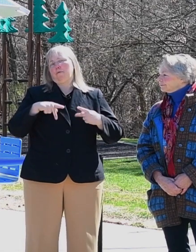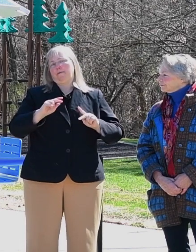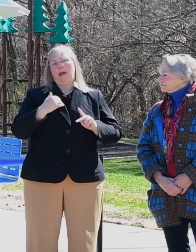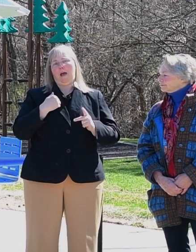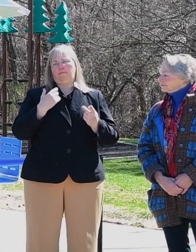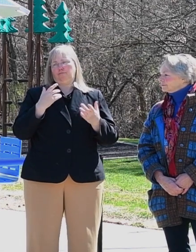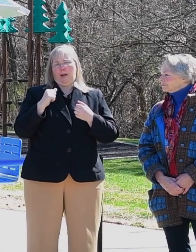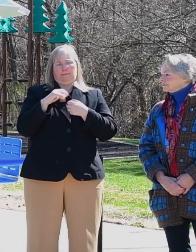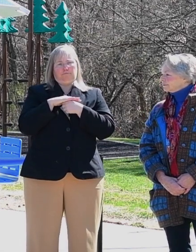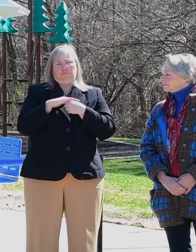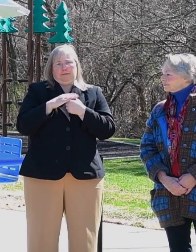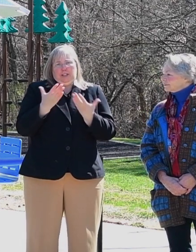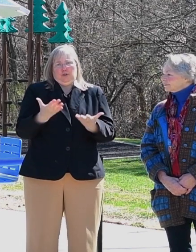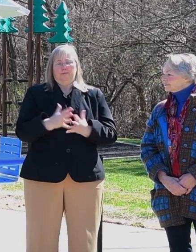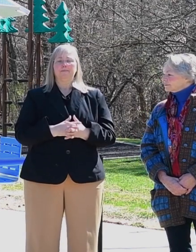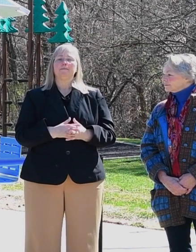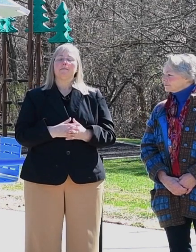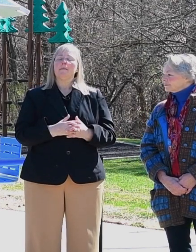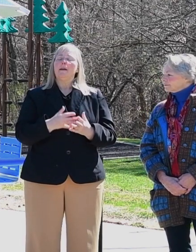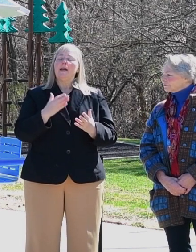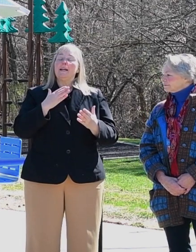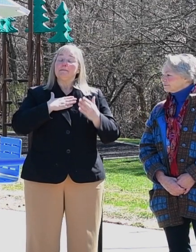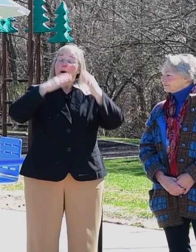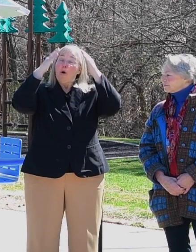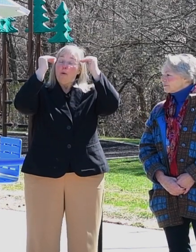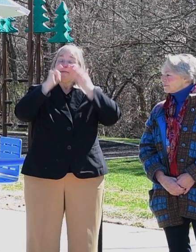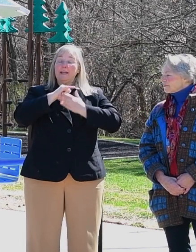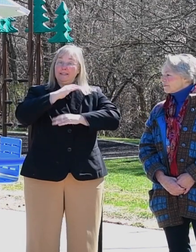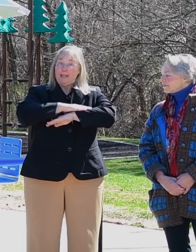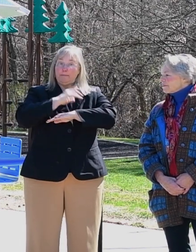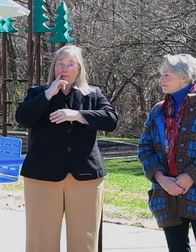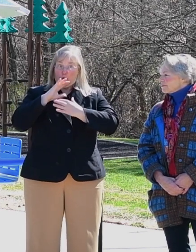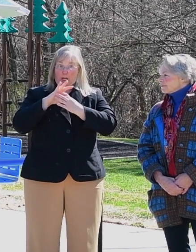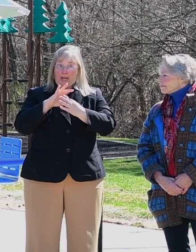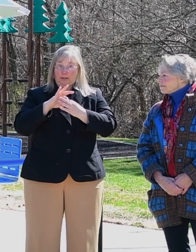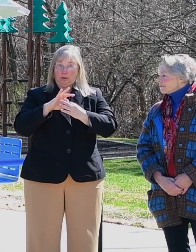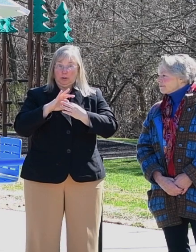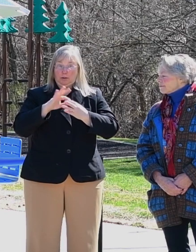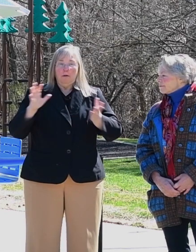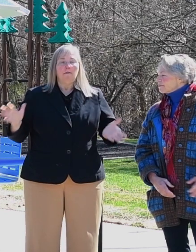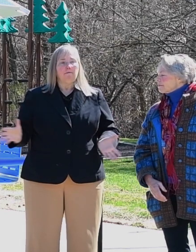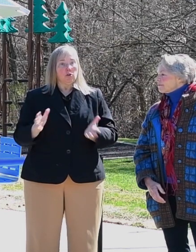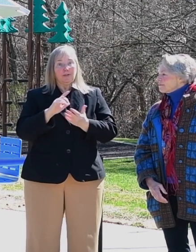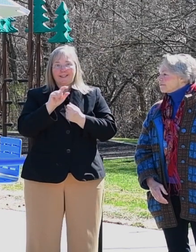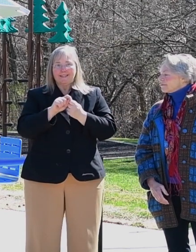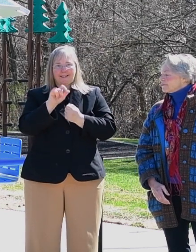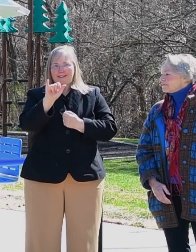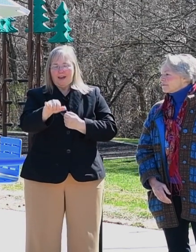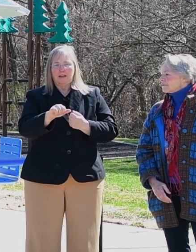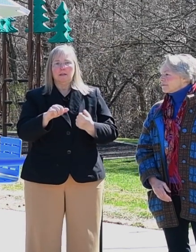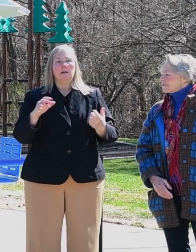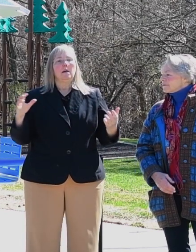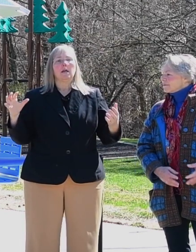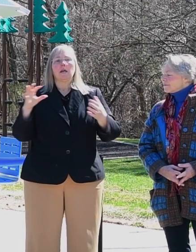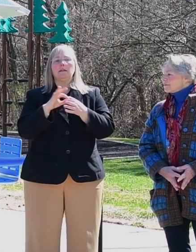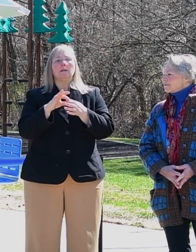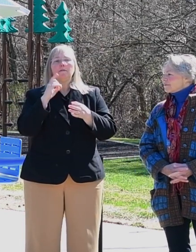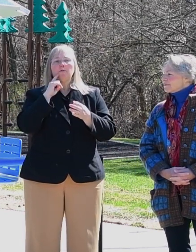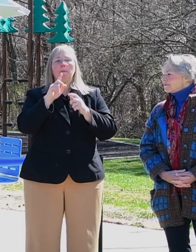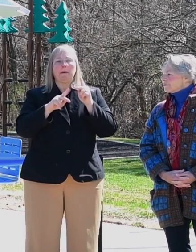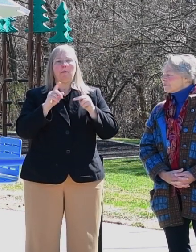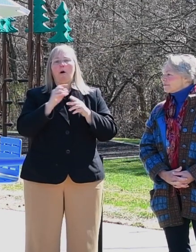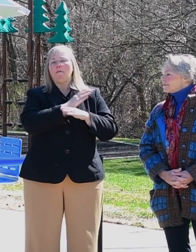our backyards. It's my hope that the Tables for Connection foster just that, connection for people of